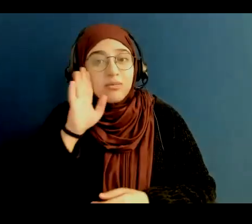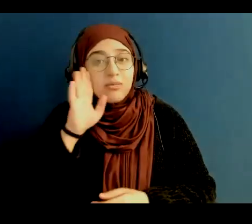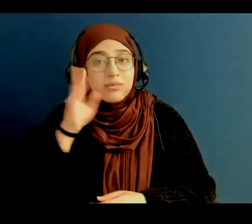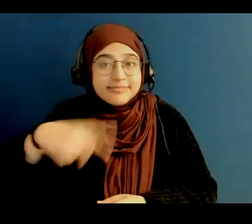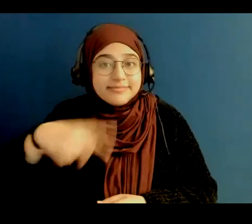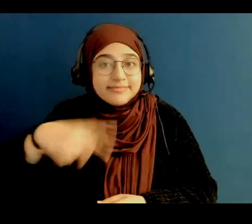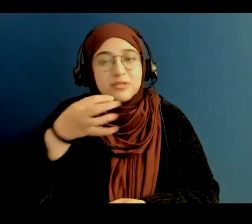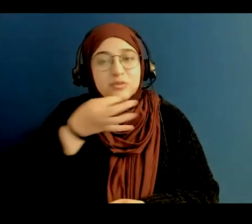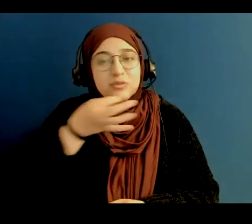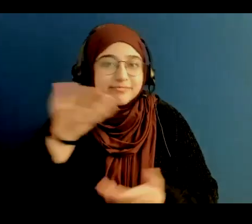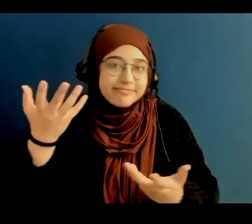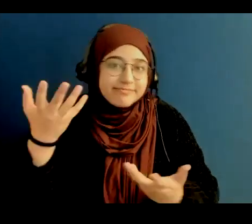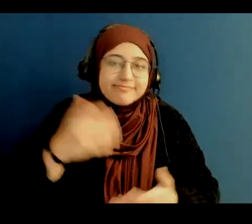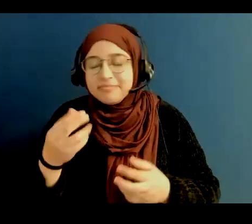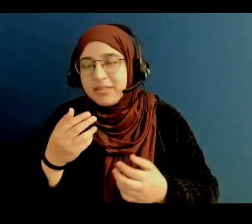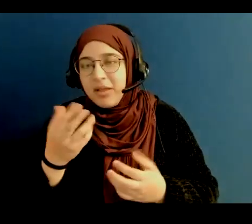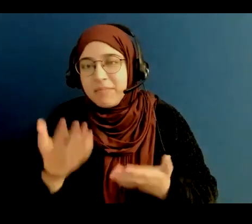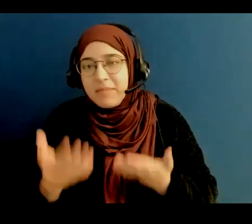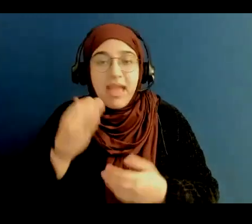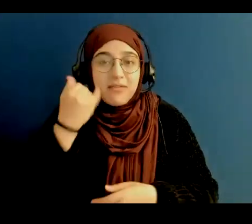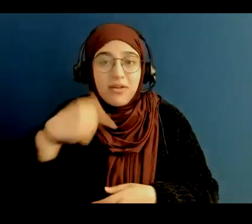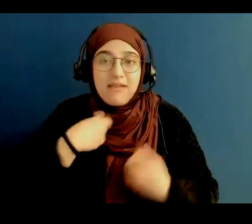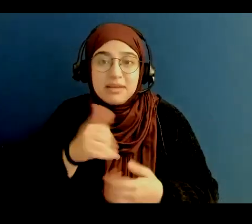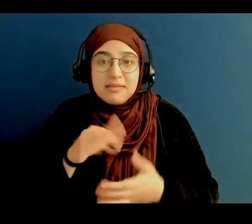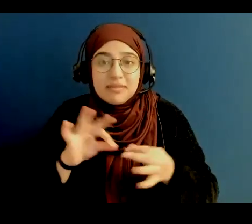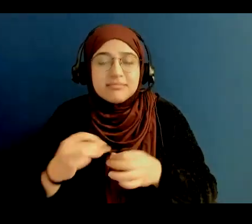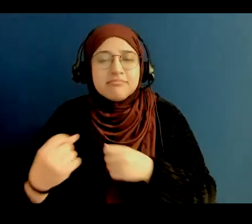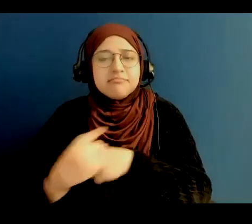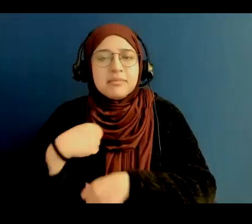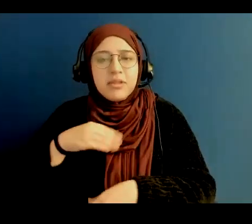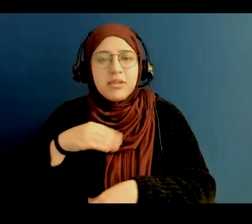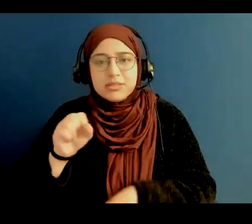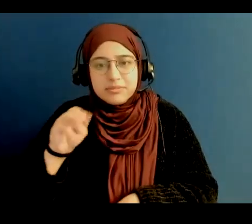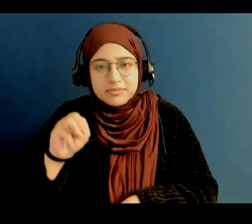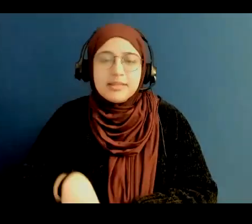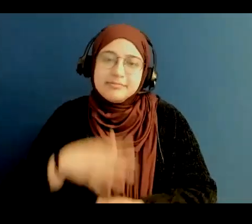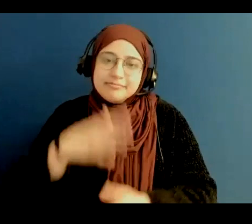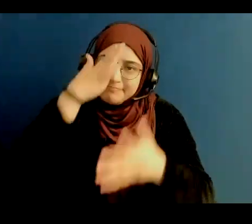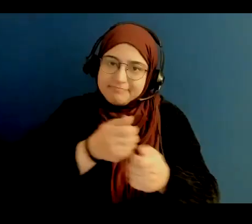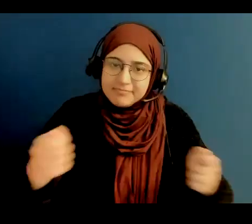messages, just message me on my social media. Assalamu alaikum wa rahmatullahi wa barakatuhu.